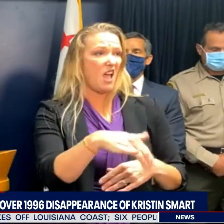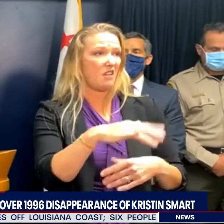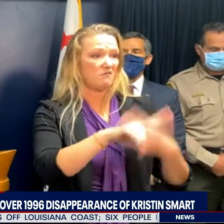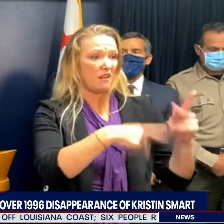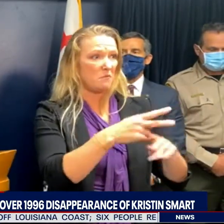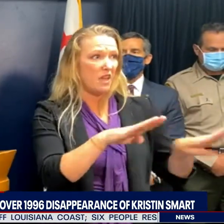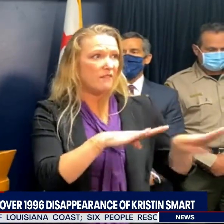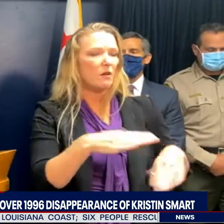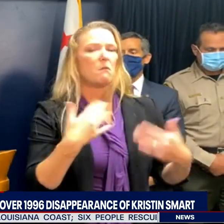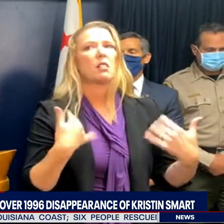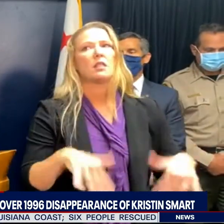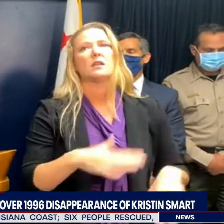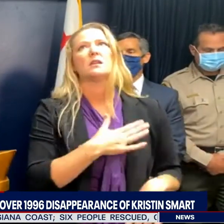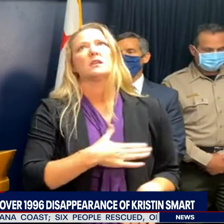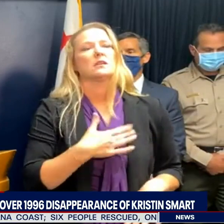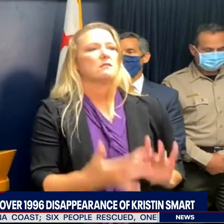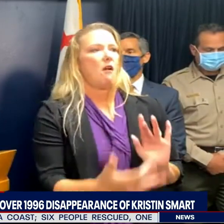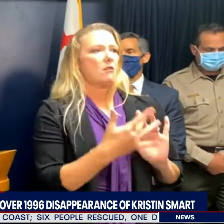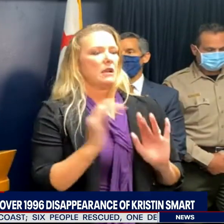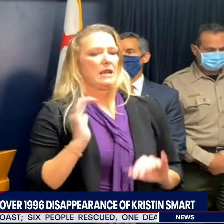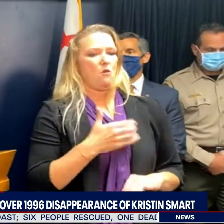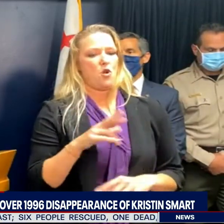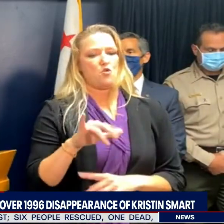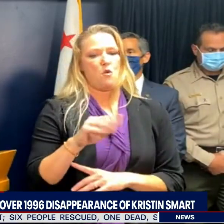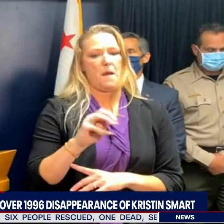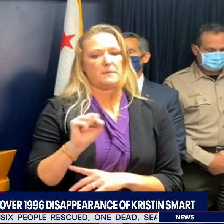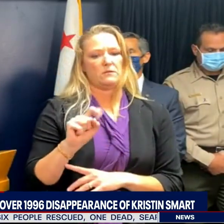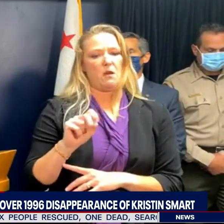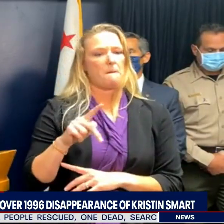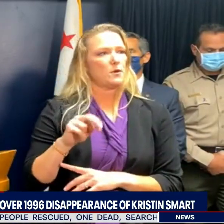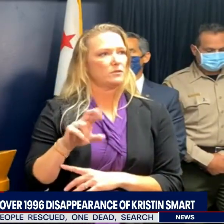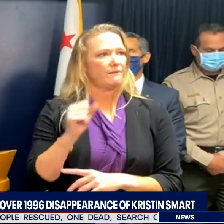County Crime Stoppers at